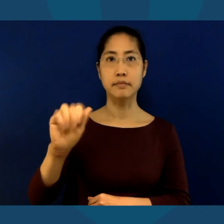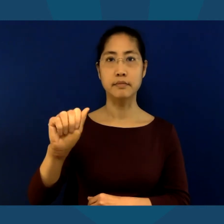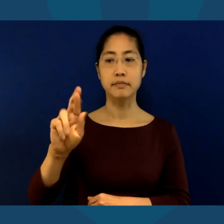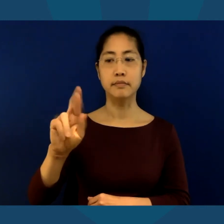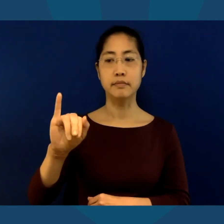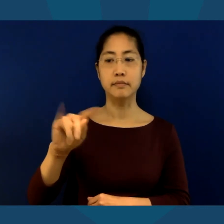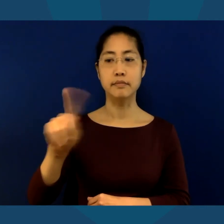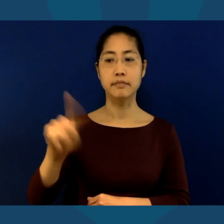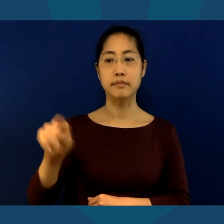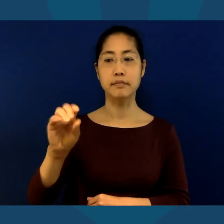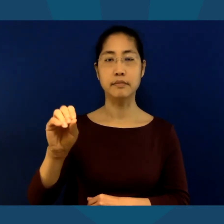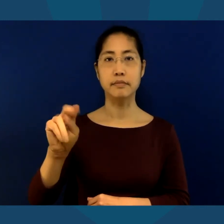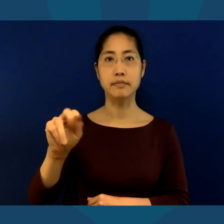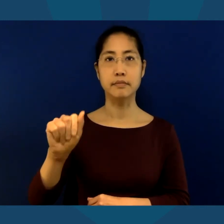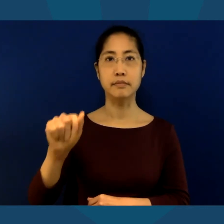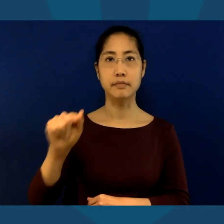wadsackforarizona.com.